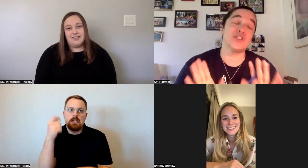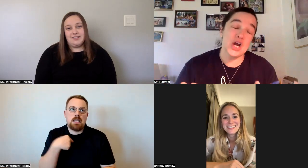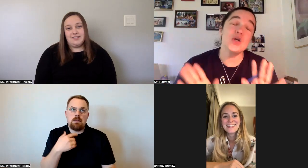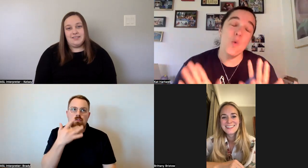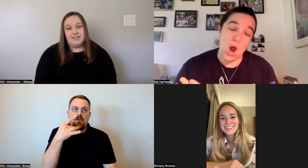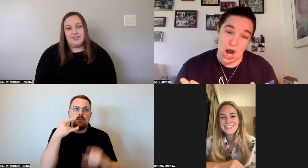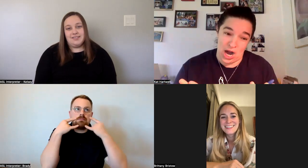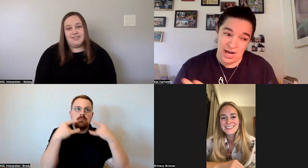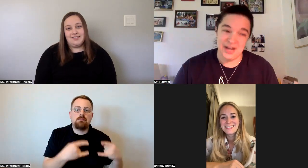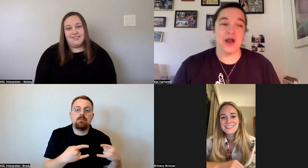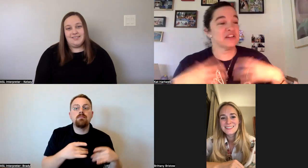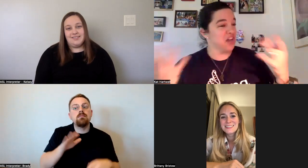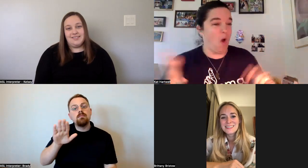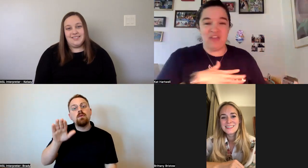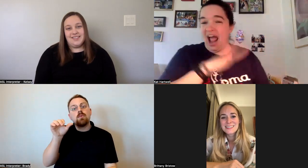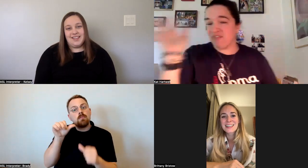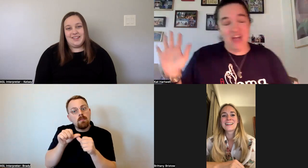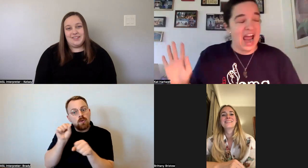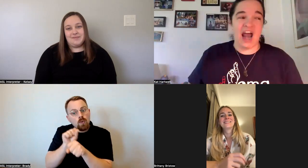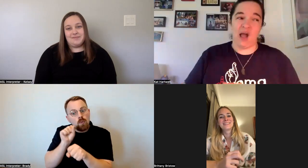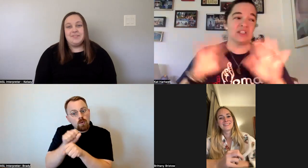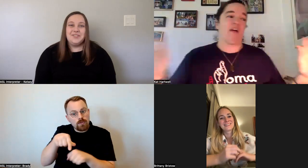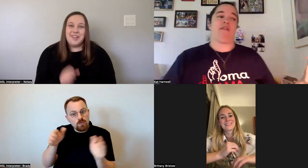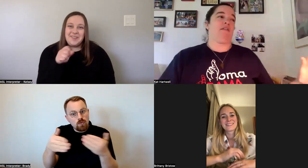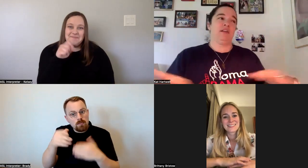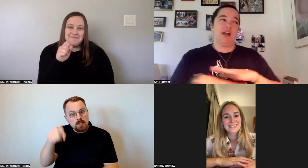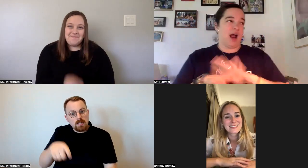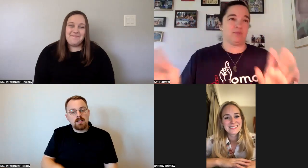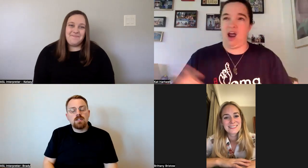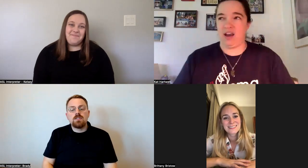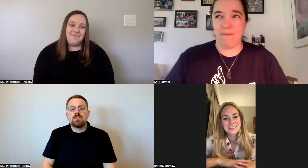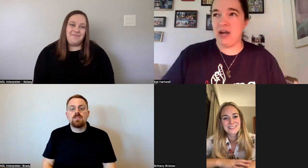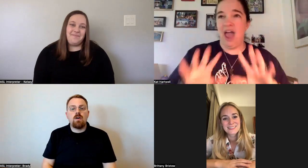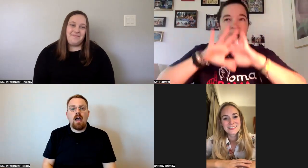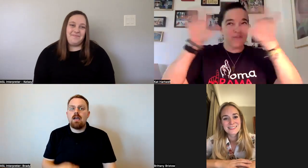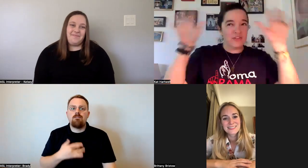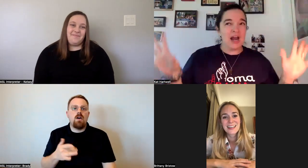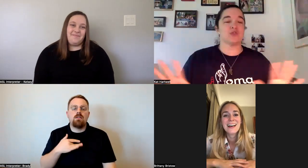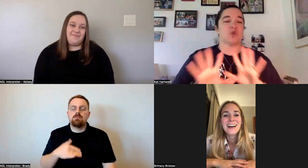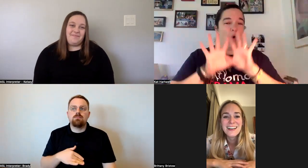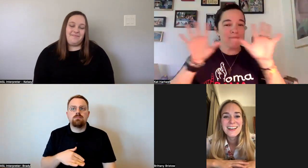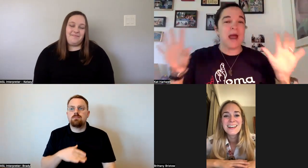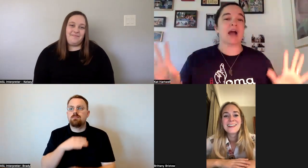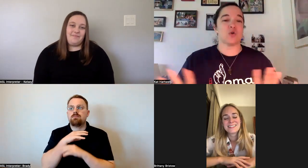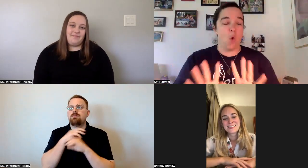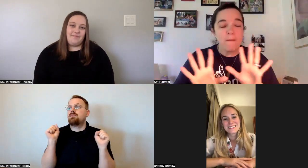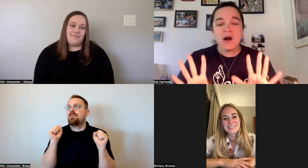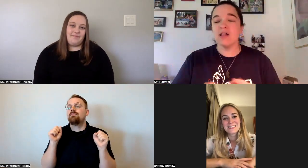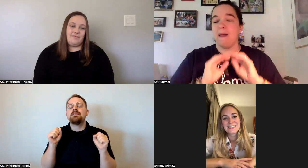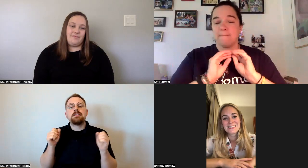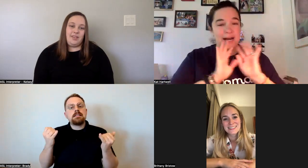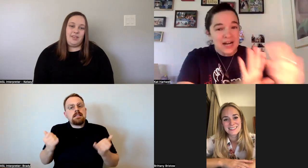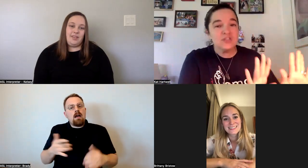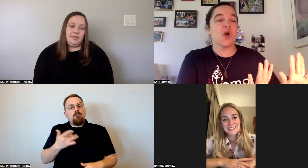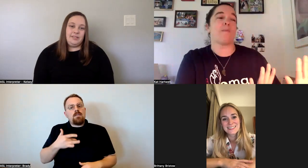in, make sure you work. So, and then after Yeah. that, I was like, I'm done. I mean, everything started back to